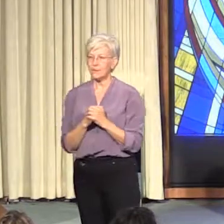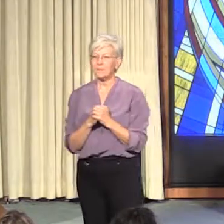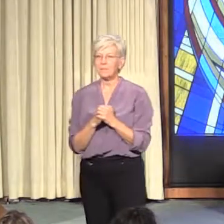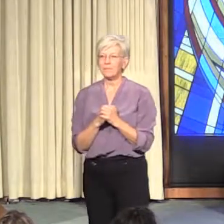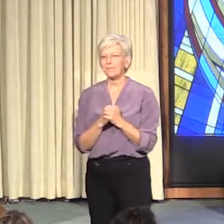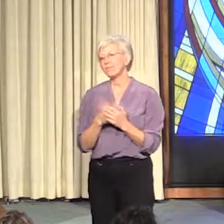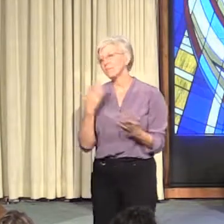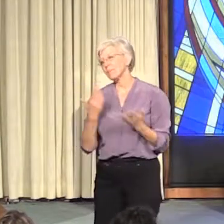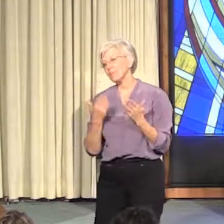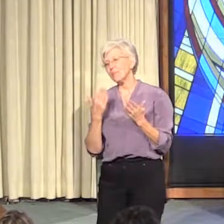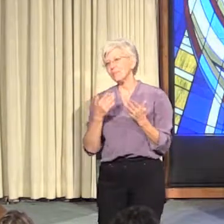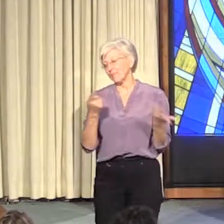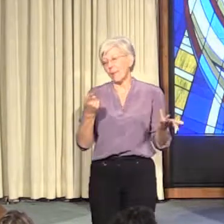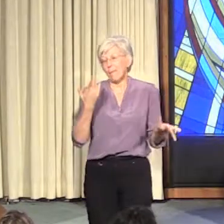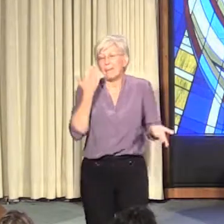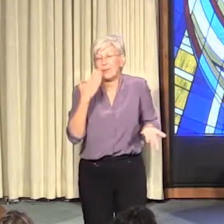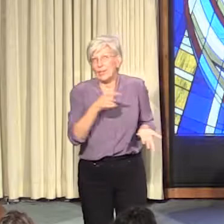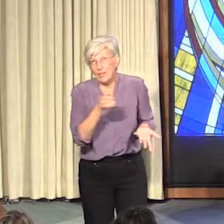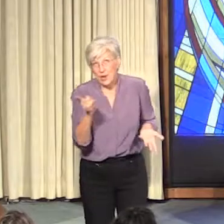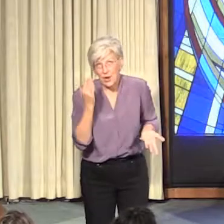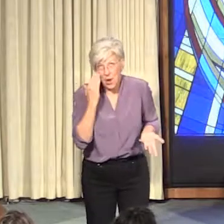You may not have known that I'm a geek.